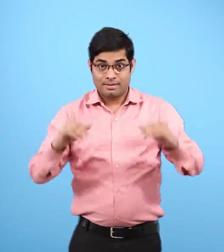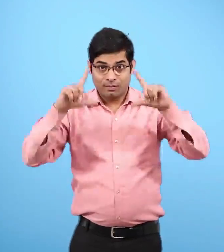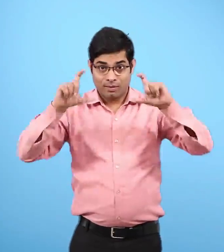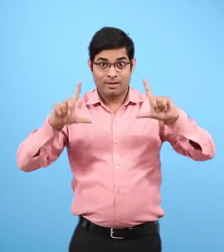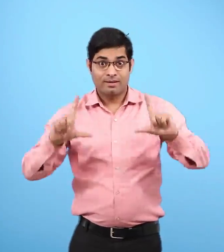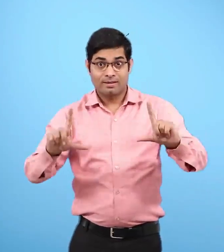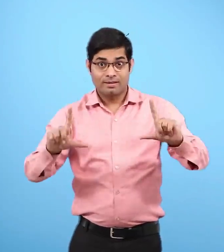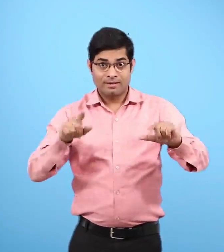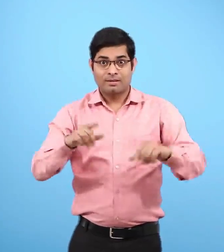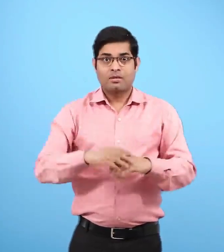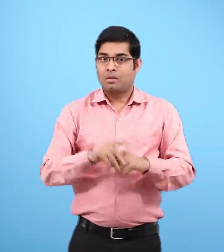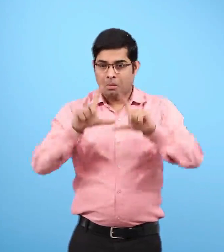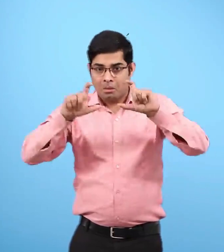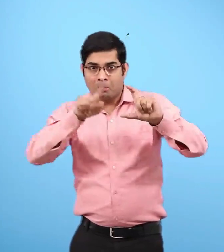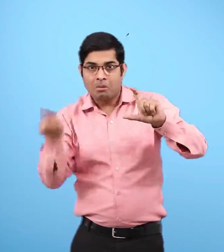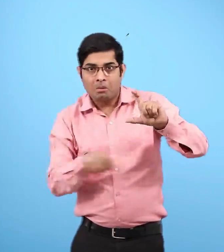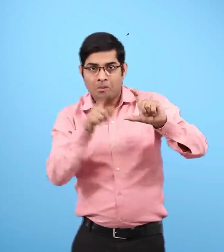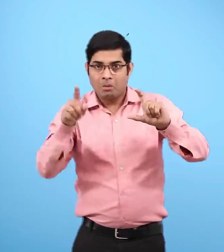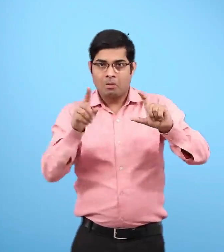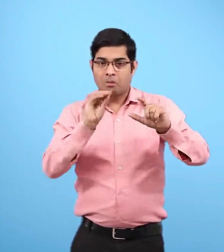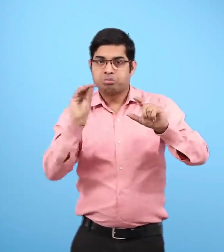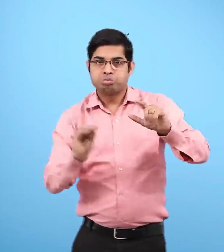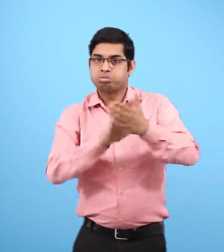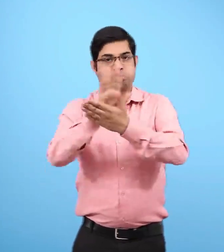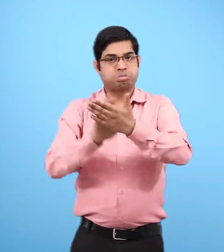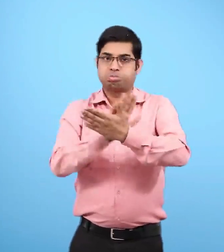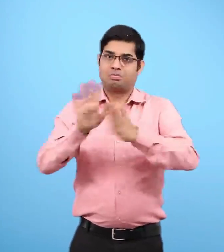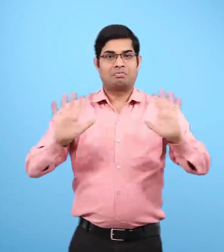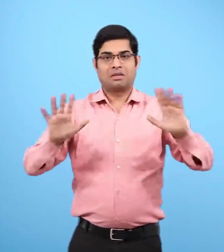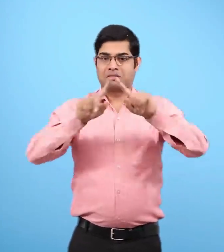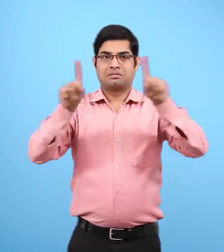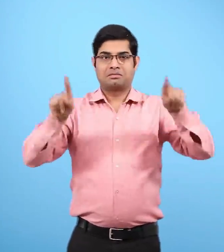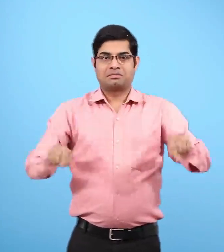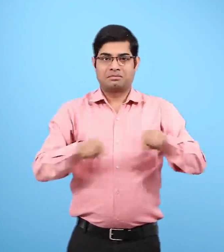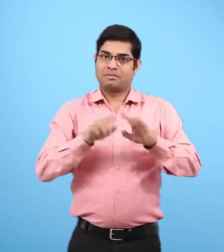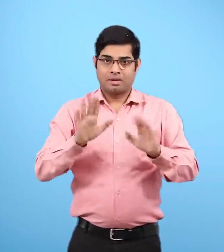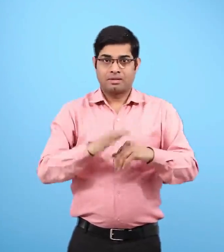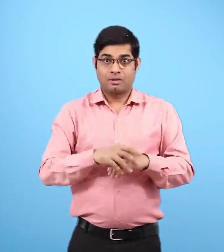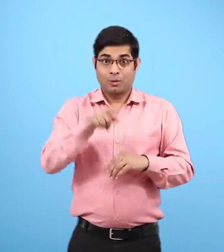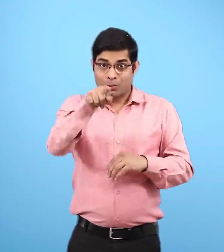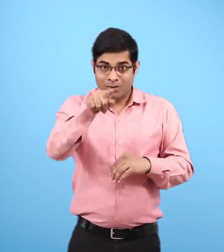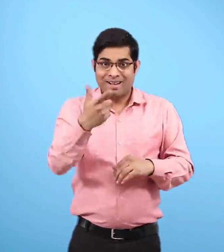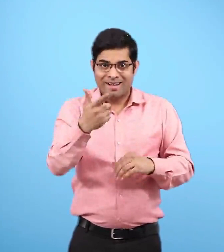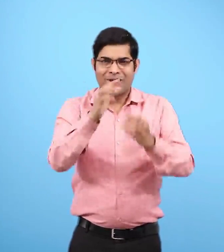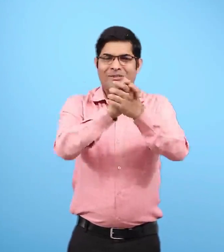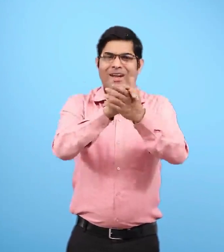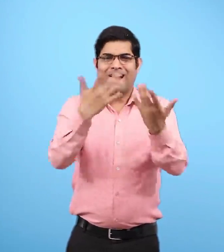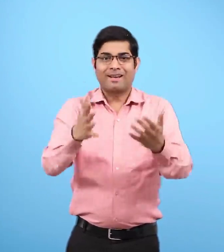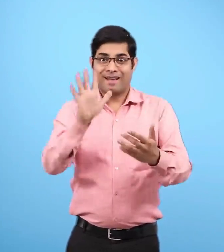Picture 3 shows an empty big box in square shape. You have to trace